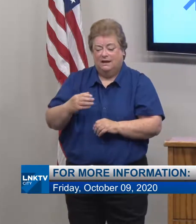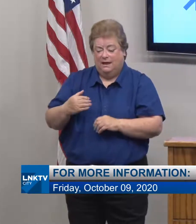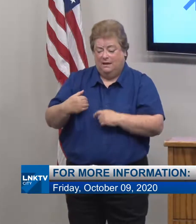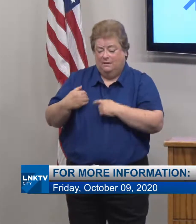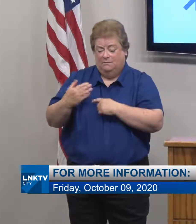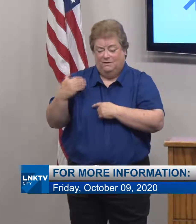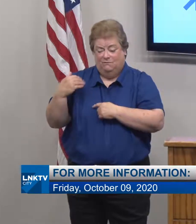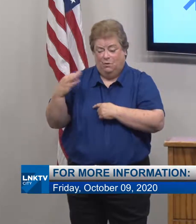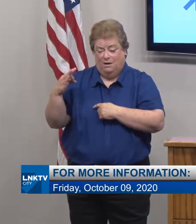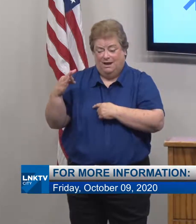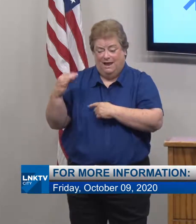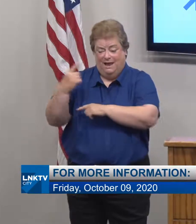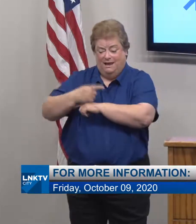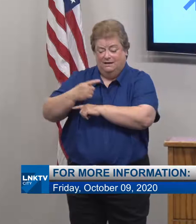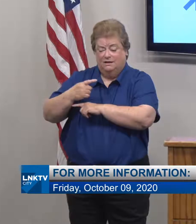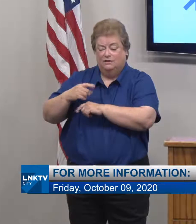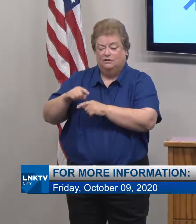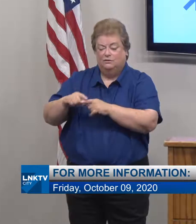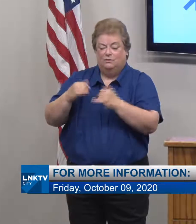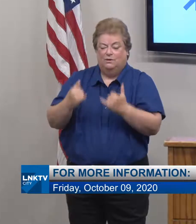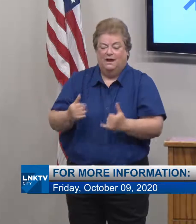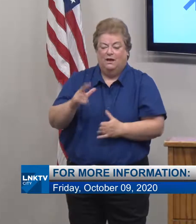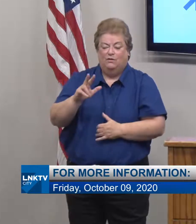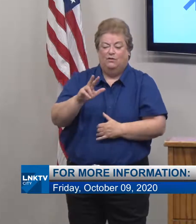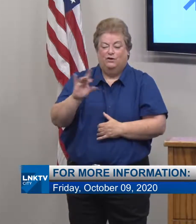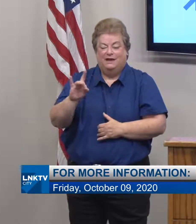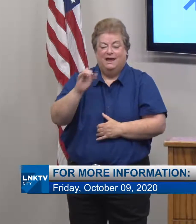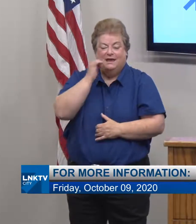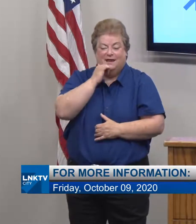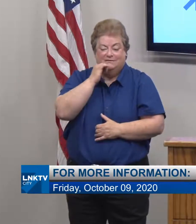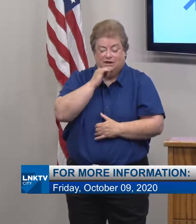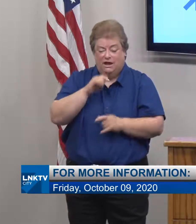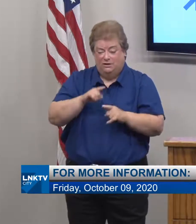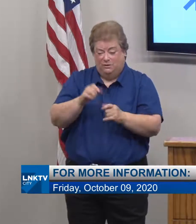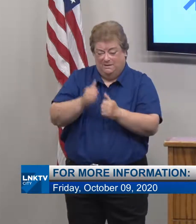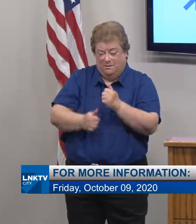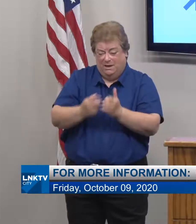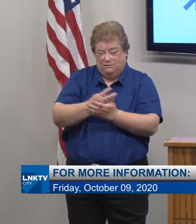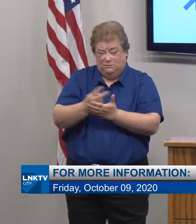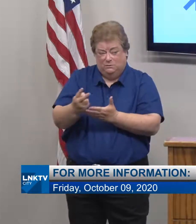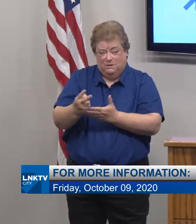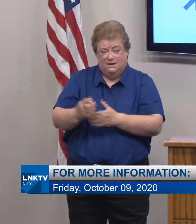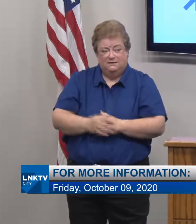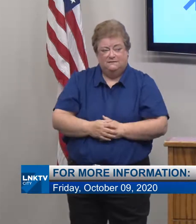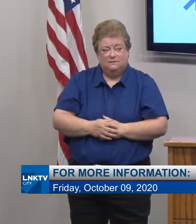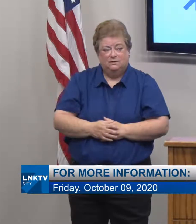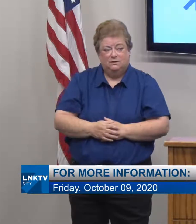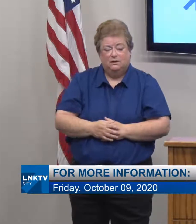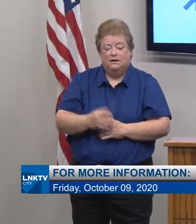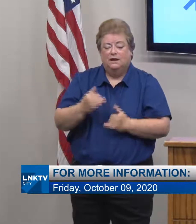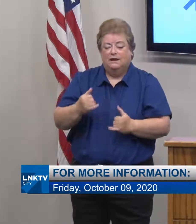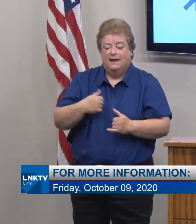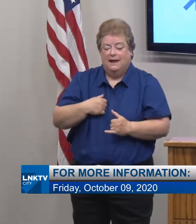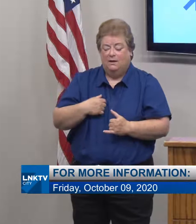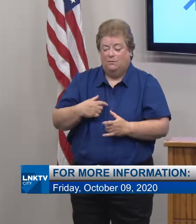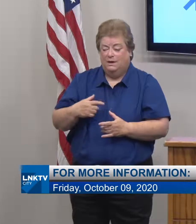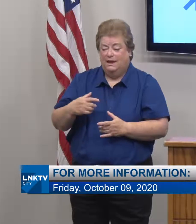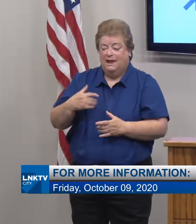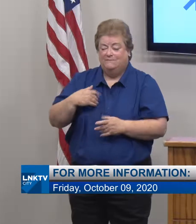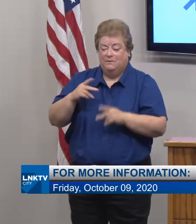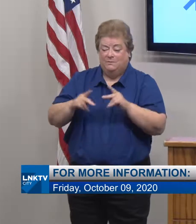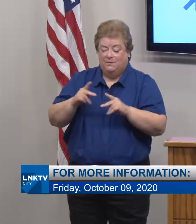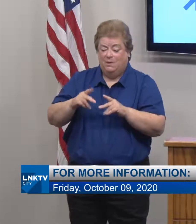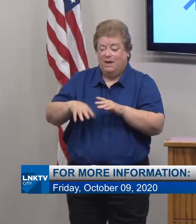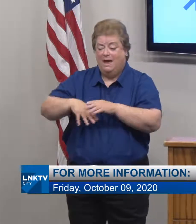day in early September to 38 per day in the past 2 weeks. When we add in patients from outside of